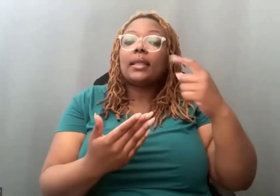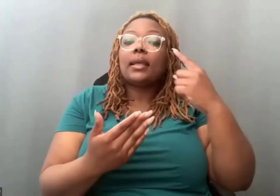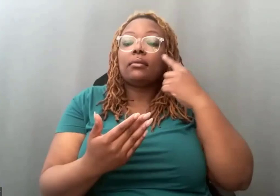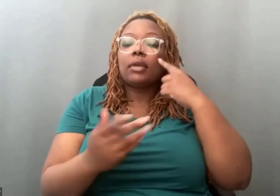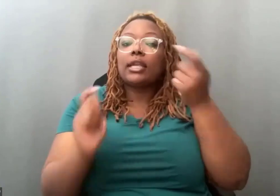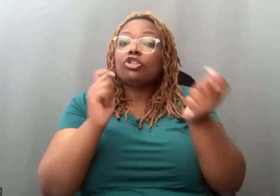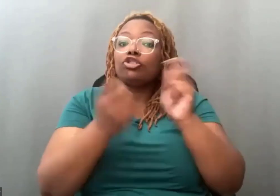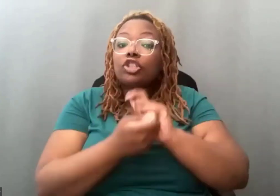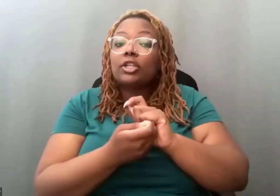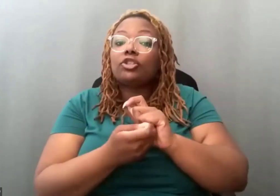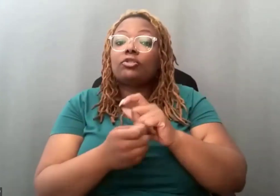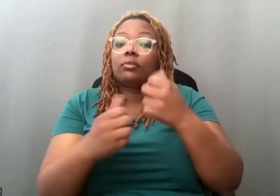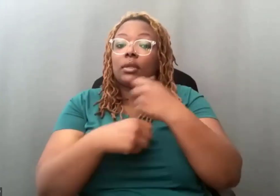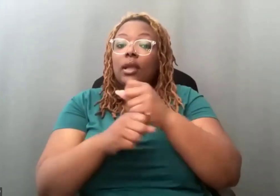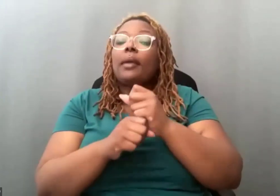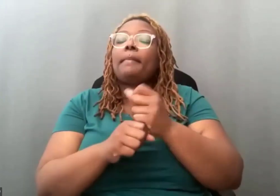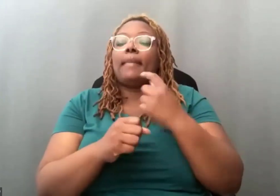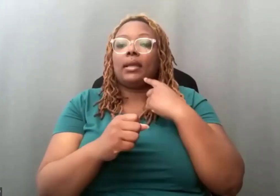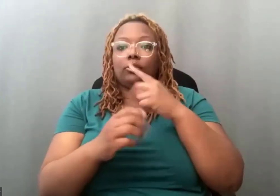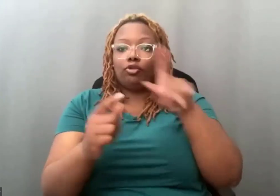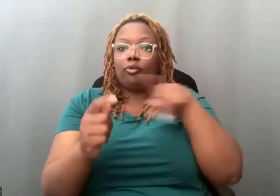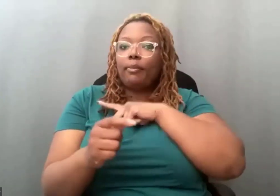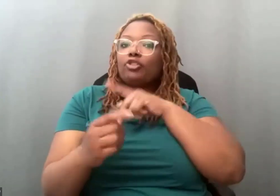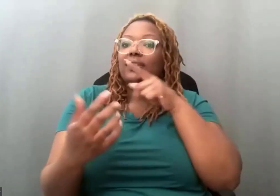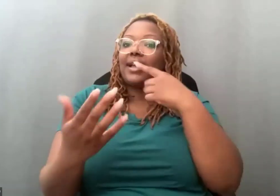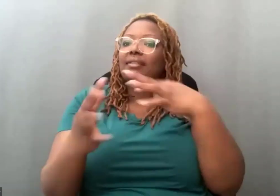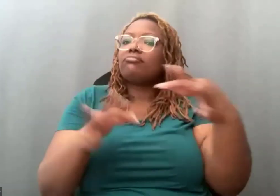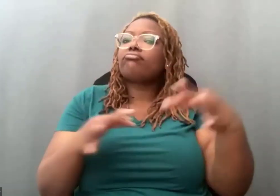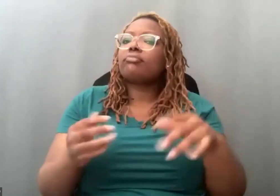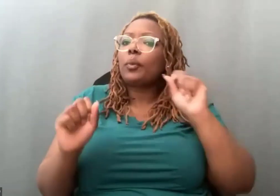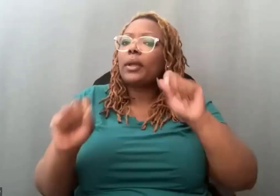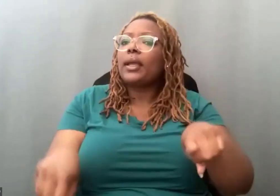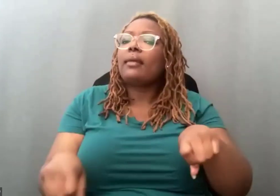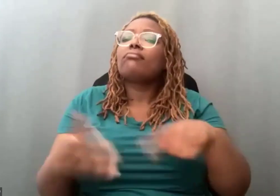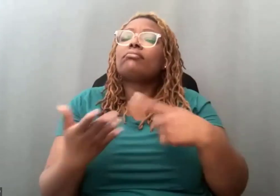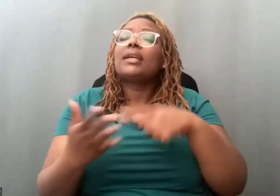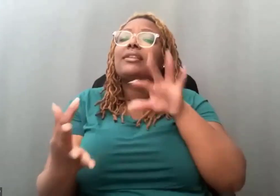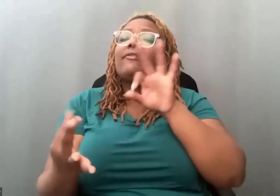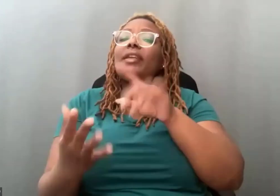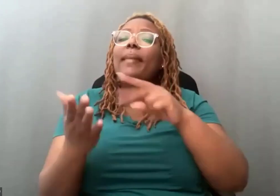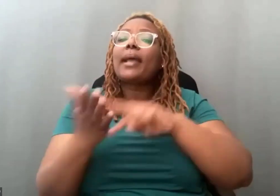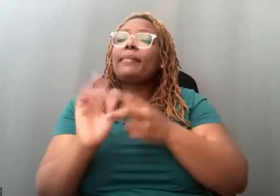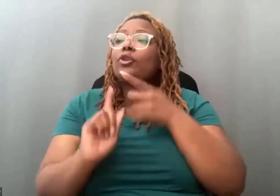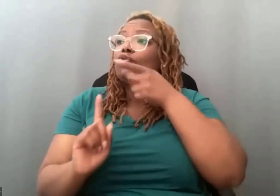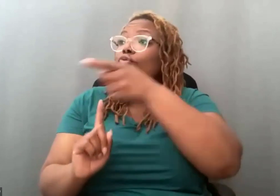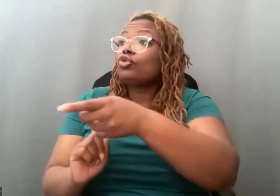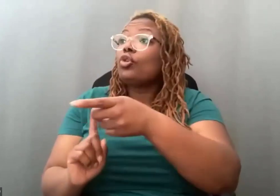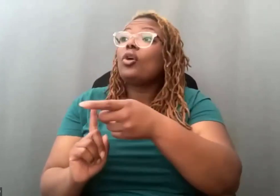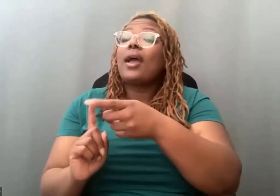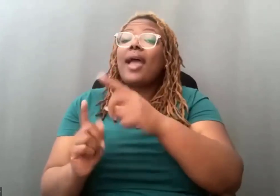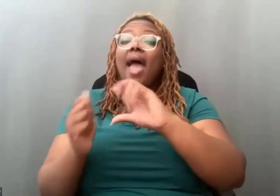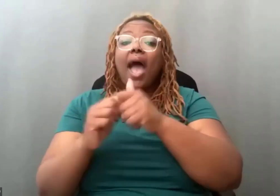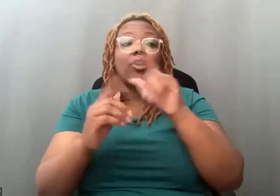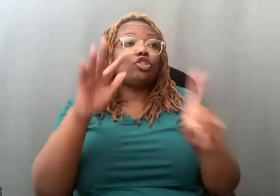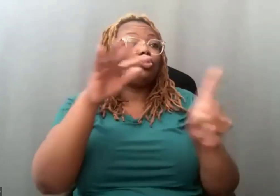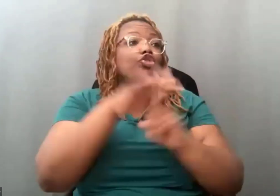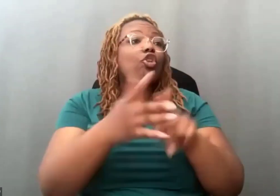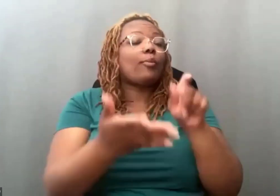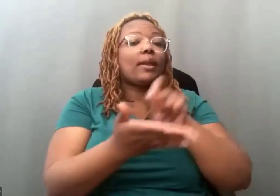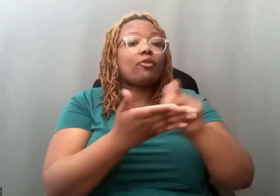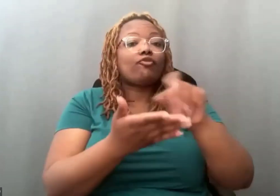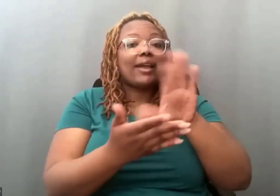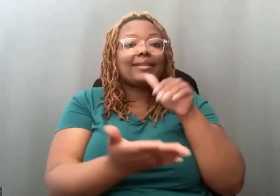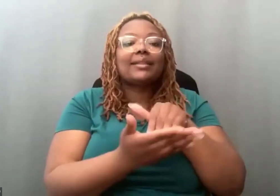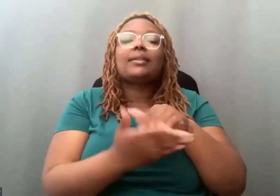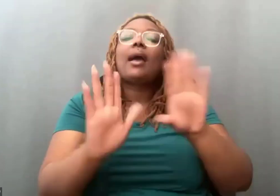like to make to personalize this definition, let's talk about what feedback is to you and what form it takes in our writing centers. I've provided